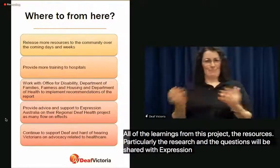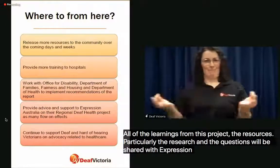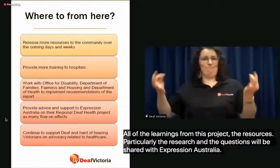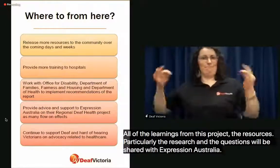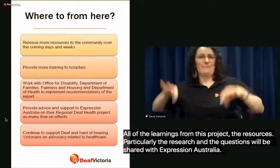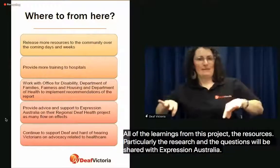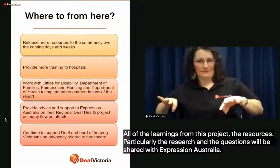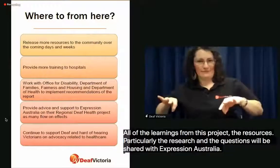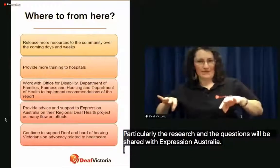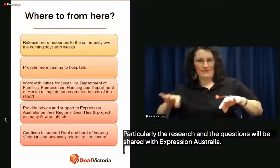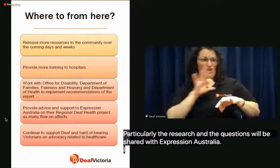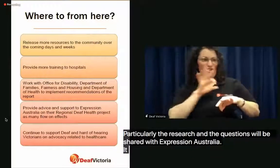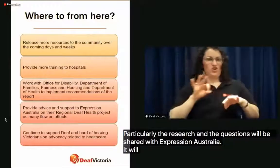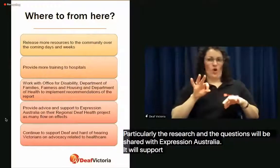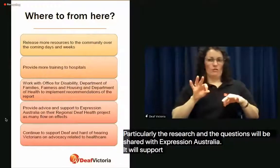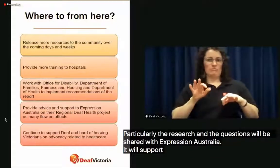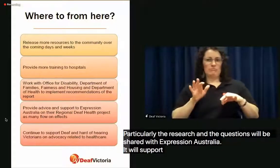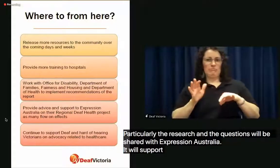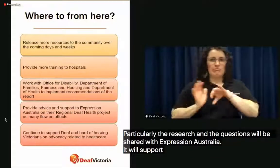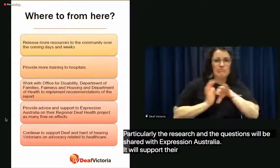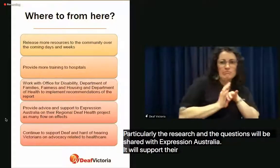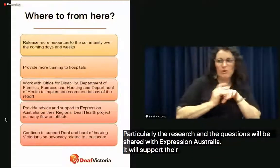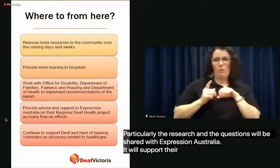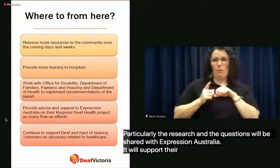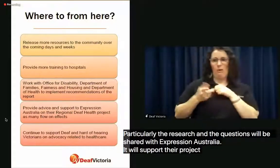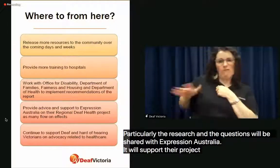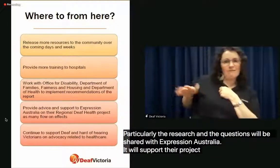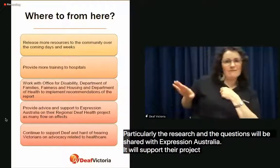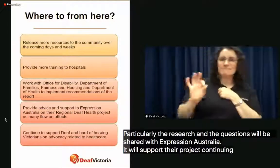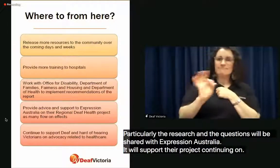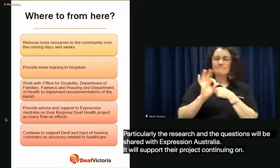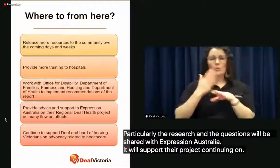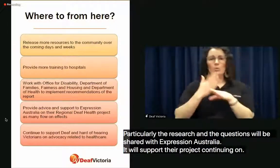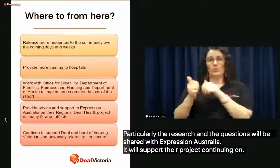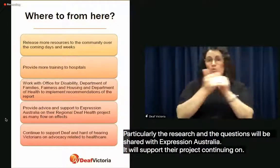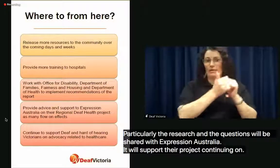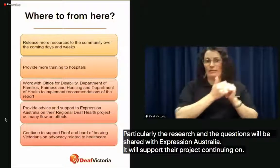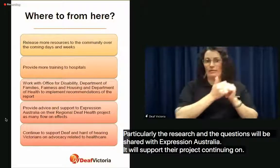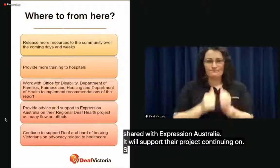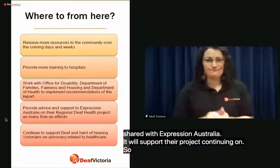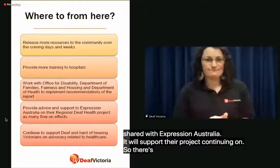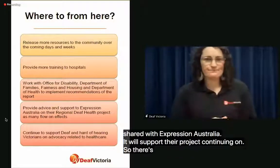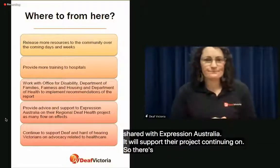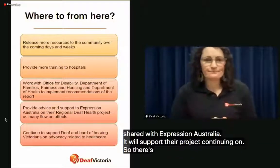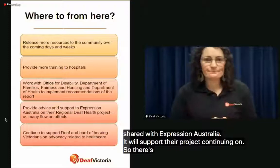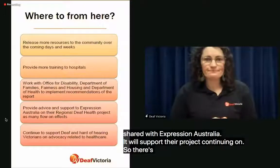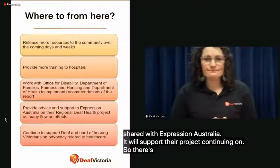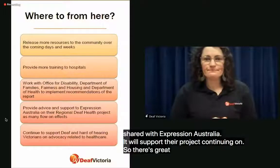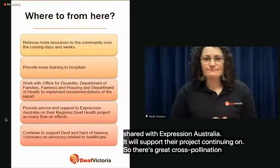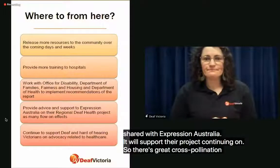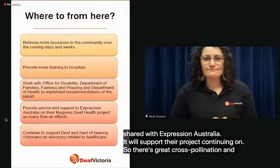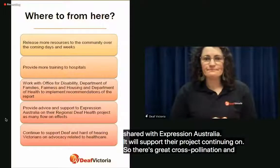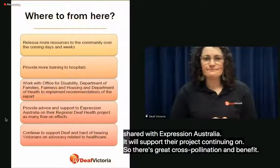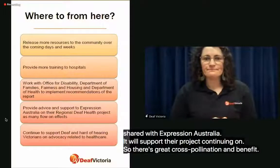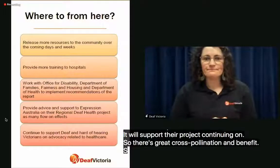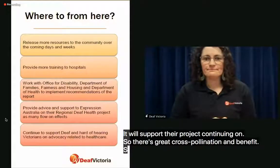on. So there's great cross-pollination and benefit. It's not like one project stops and another finishes. There's great